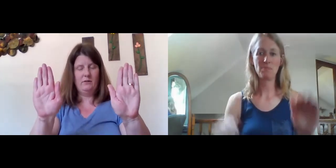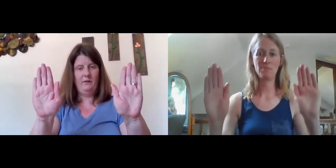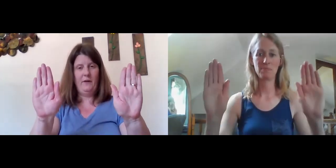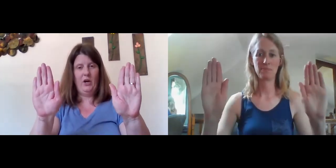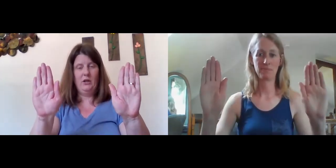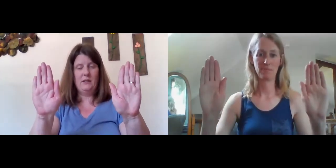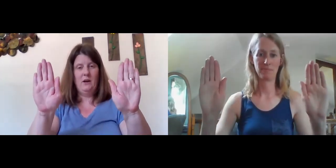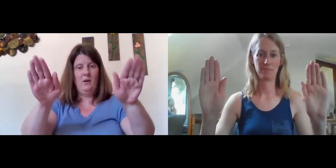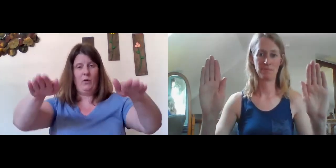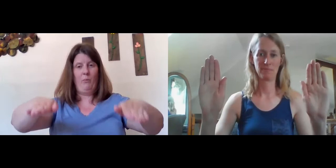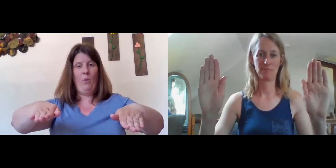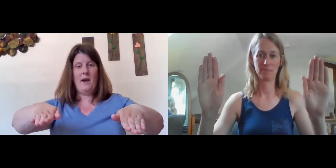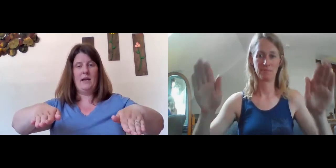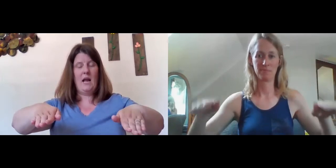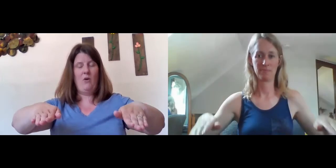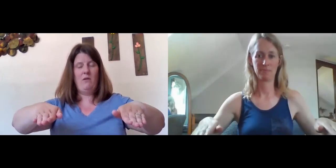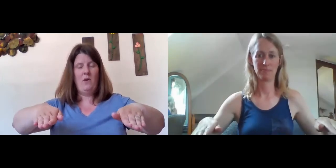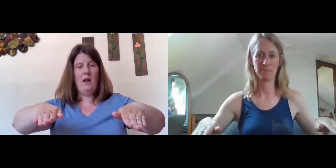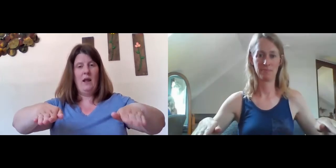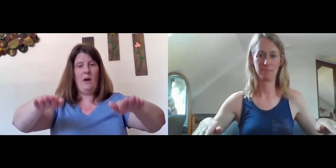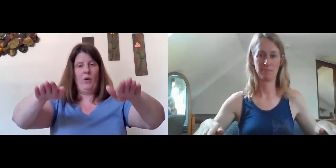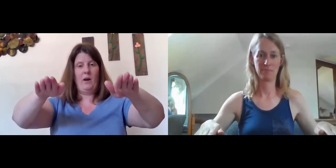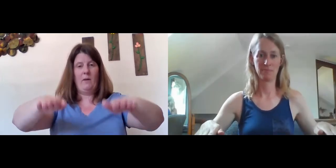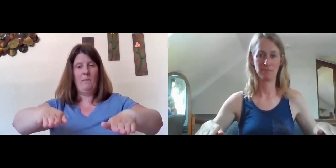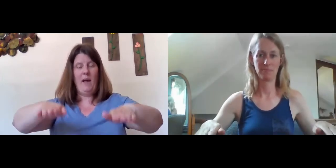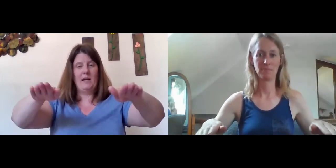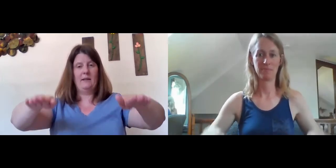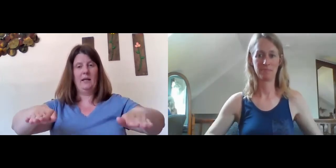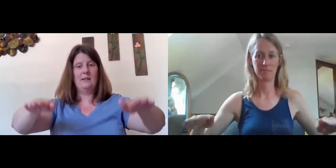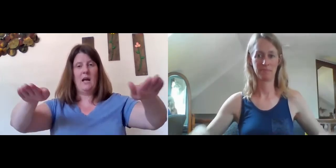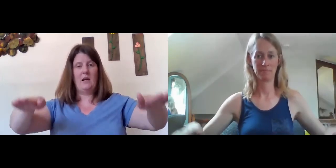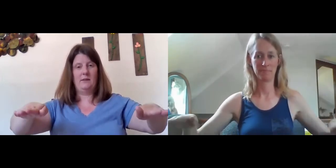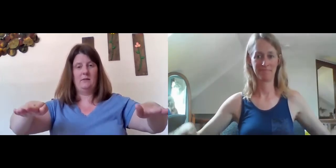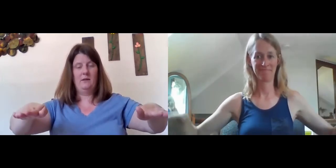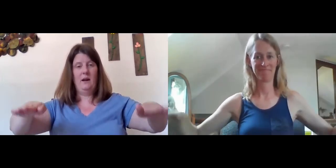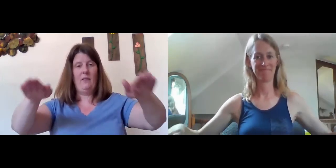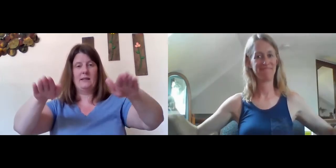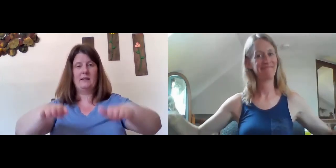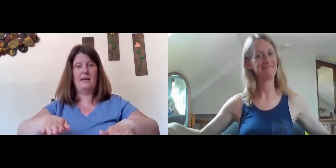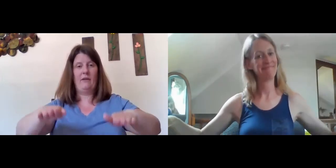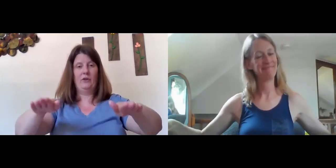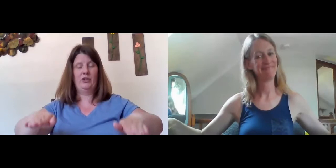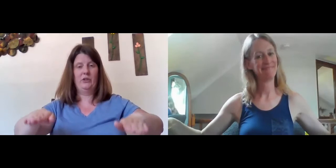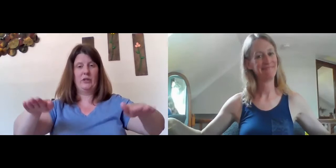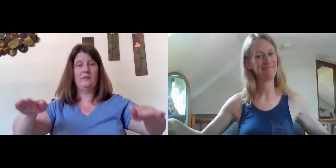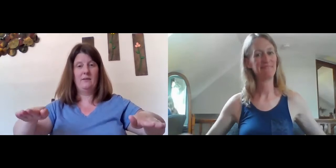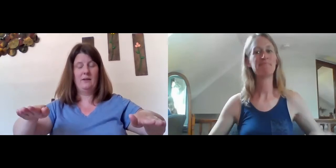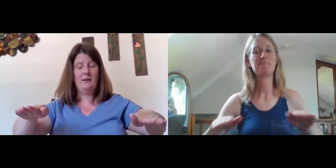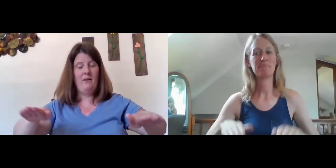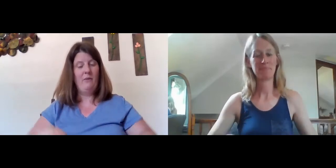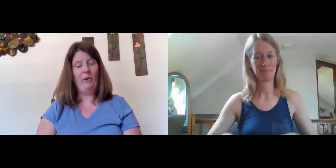closed fingers, we're going to point it down, and we're going to pat the kids' heads. And that's the sign for